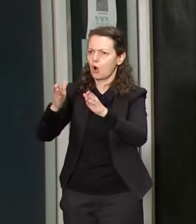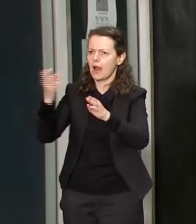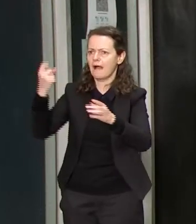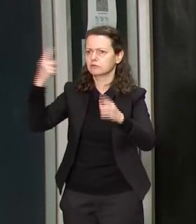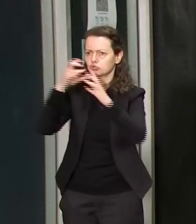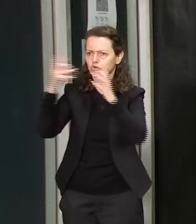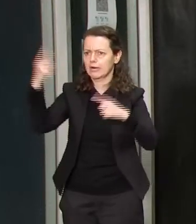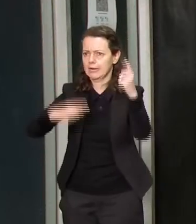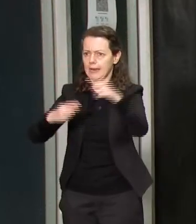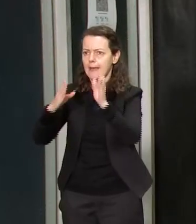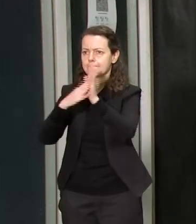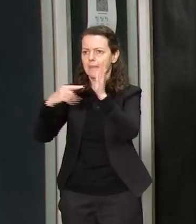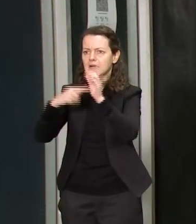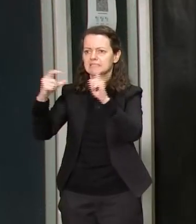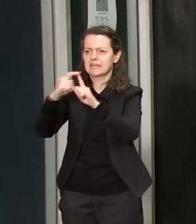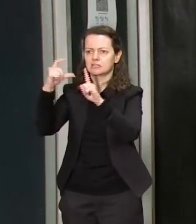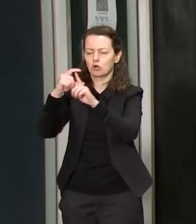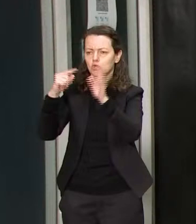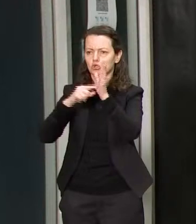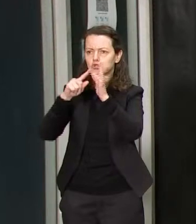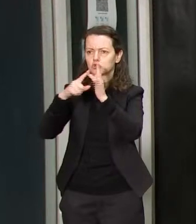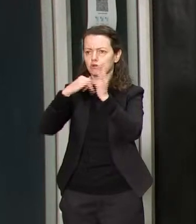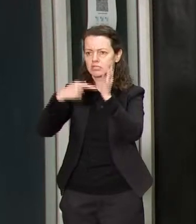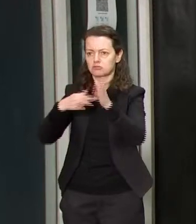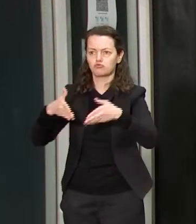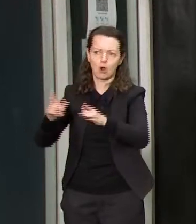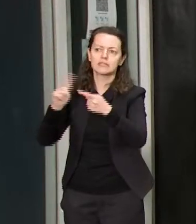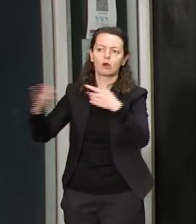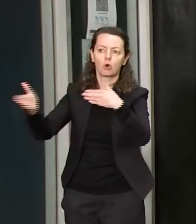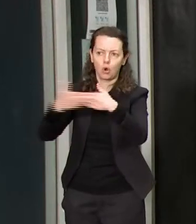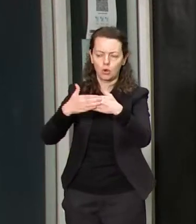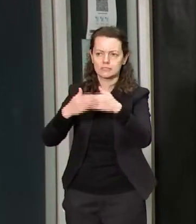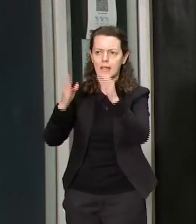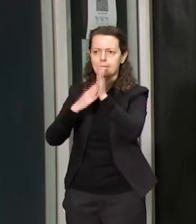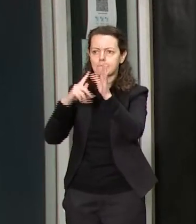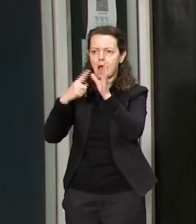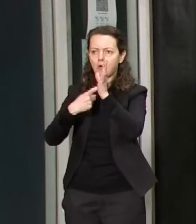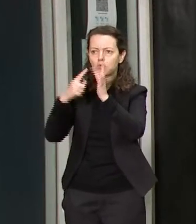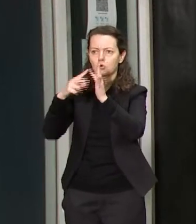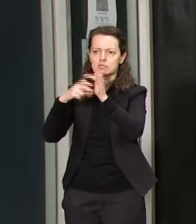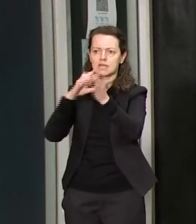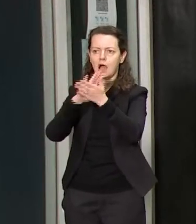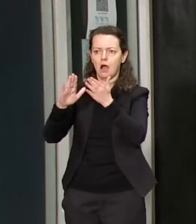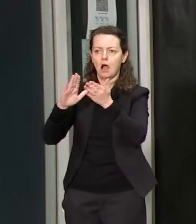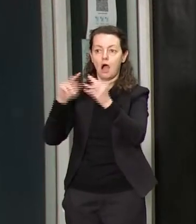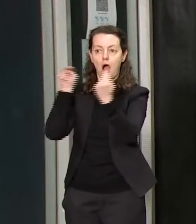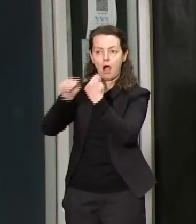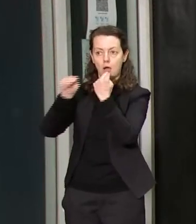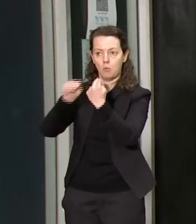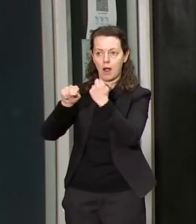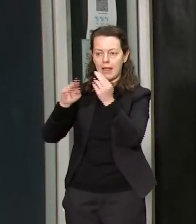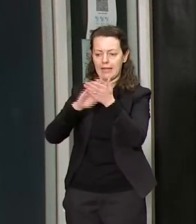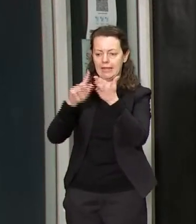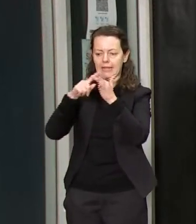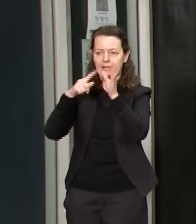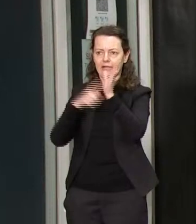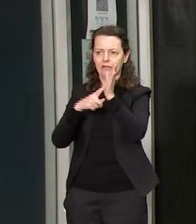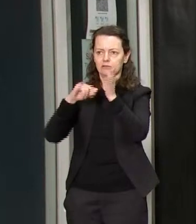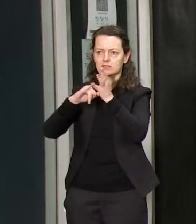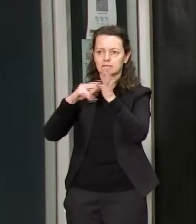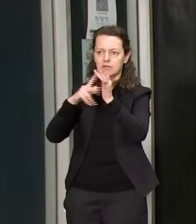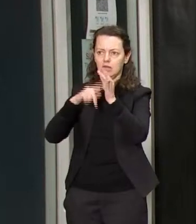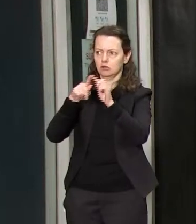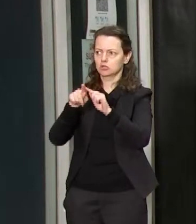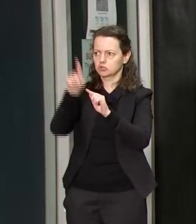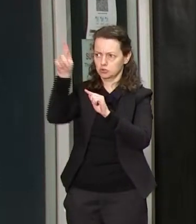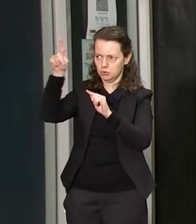which is the Mount Dandenong Tourist Road, but also the Maroondah Highway from Hillsville up to Narberthong.